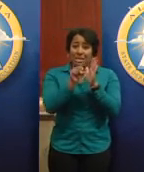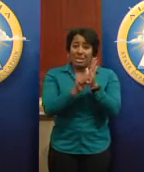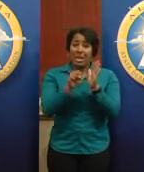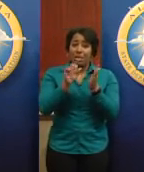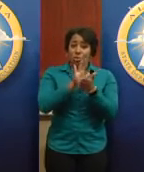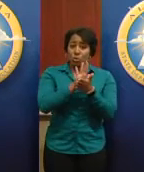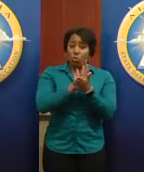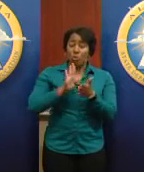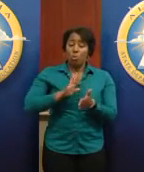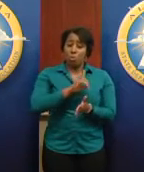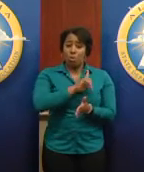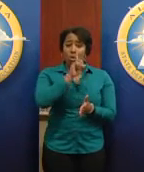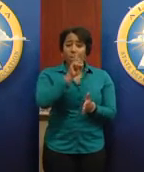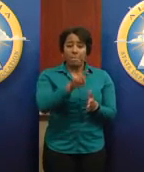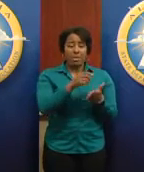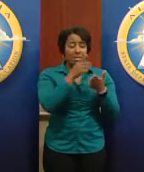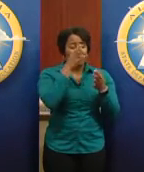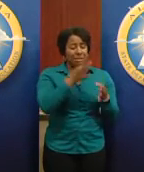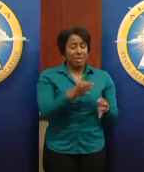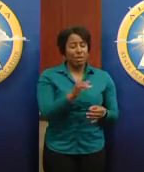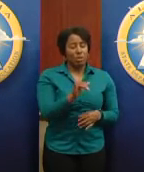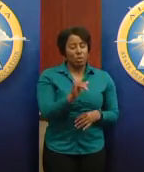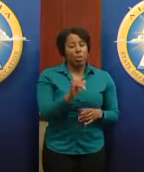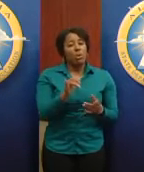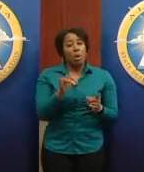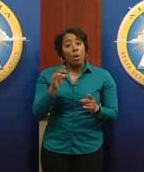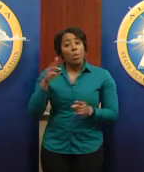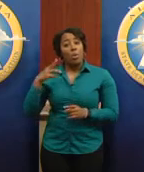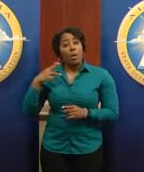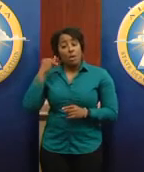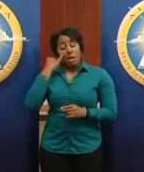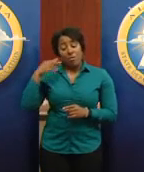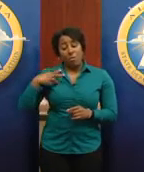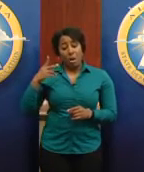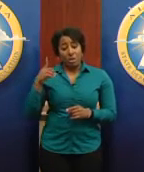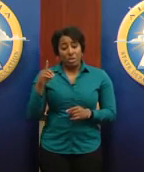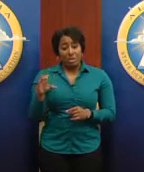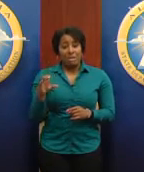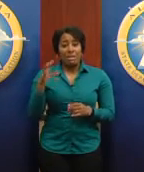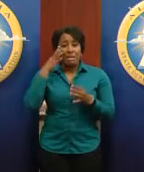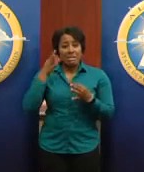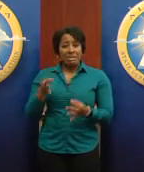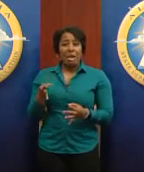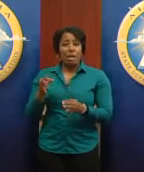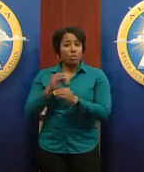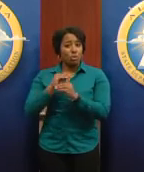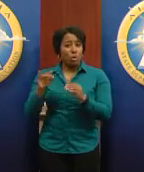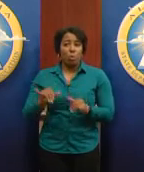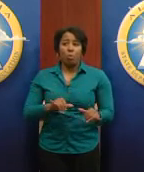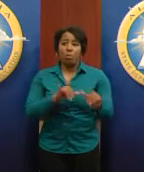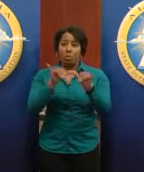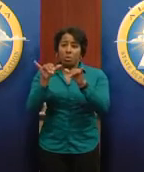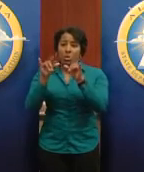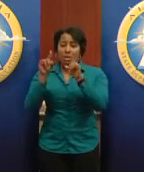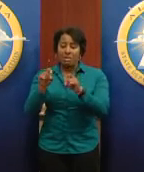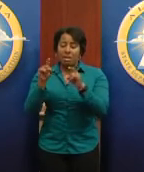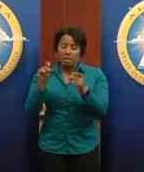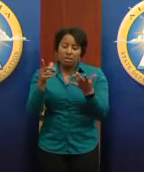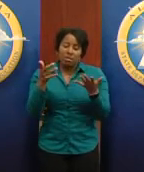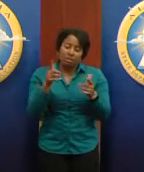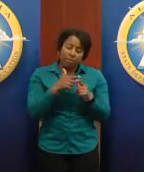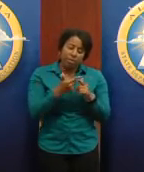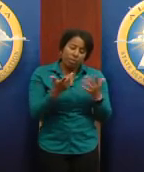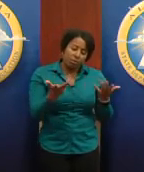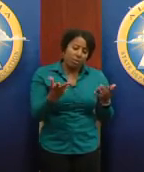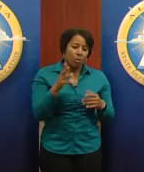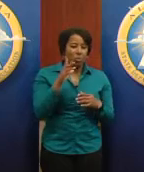unless we again got a mandate from Washington over testing like we did this past year. So I don't know. We're gonna